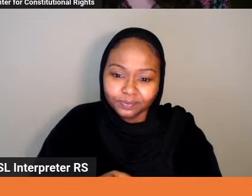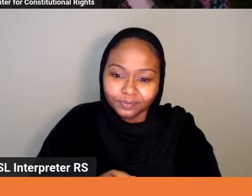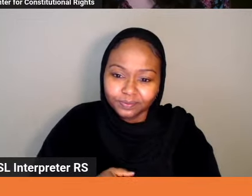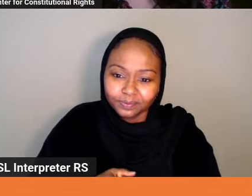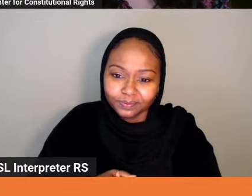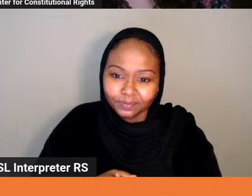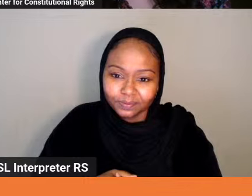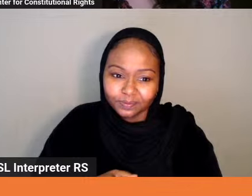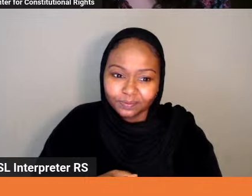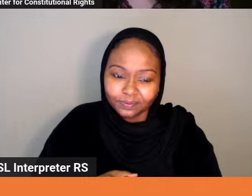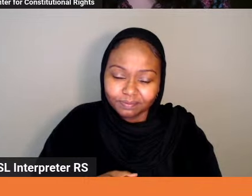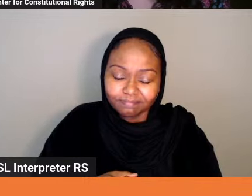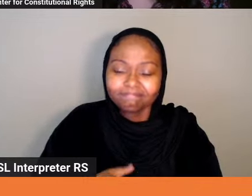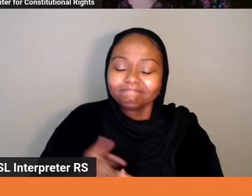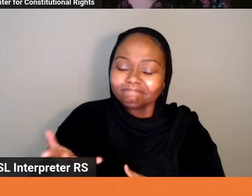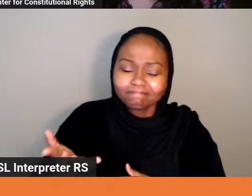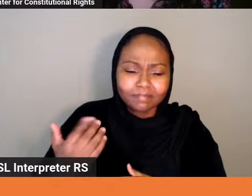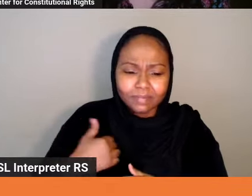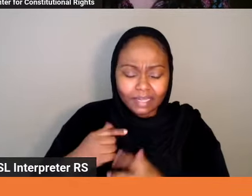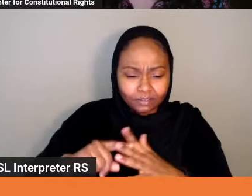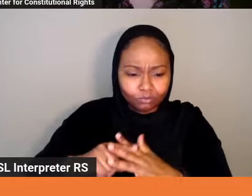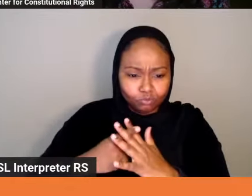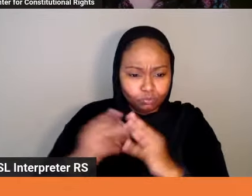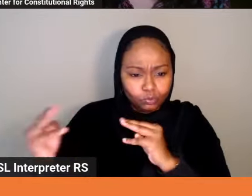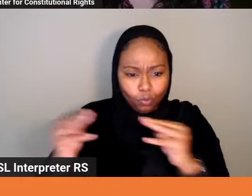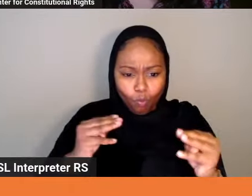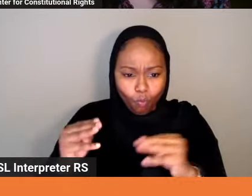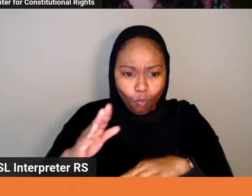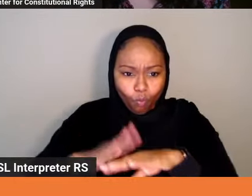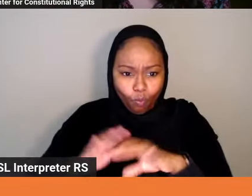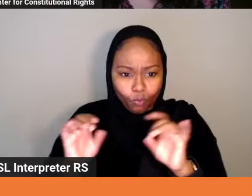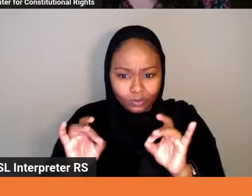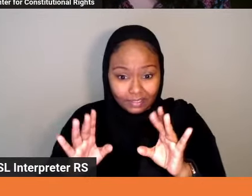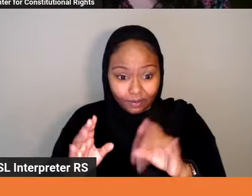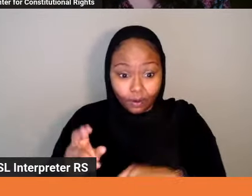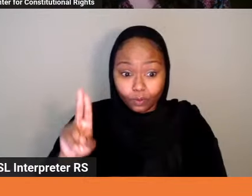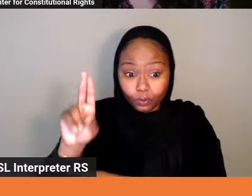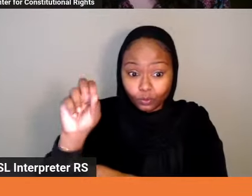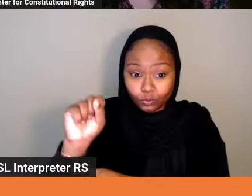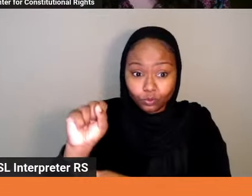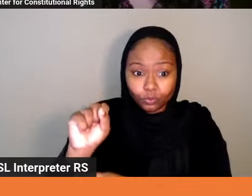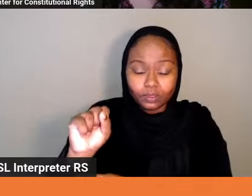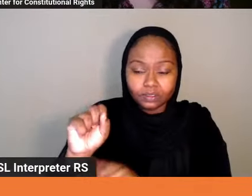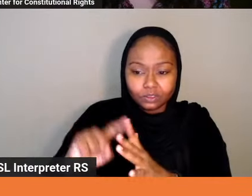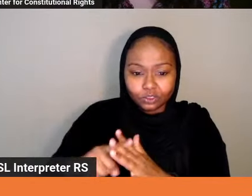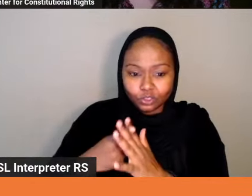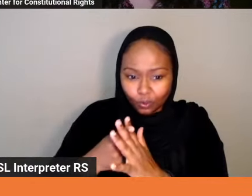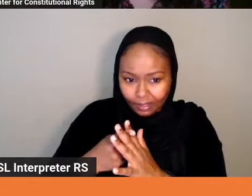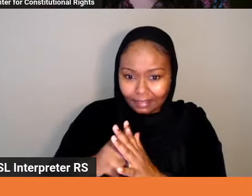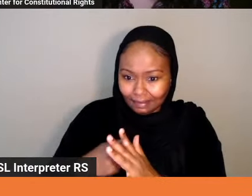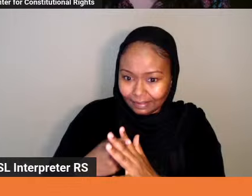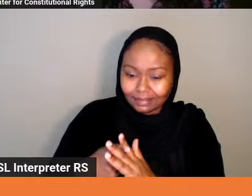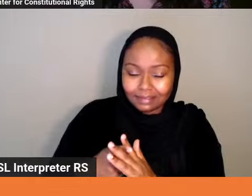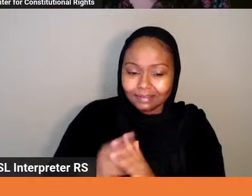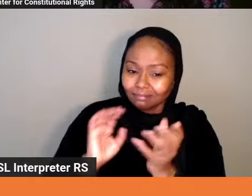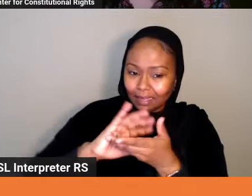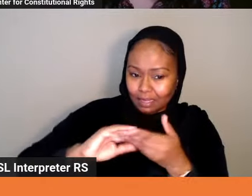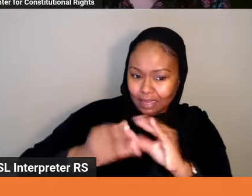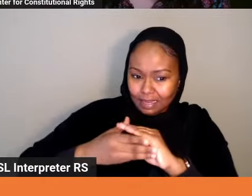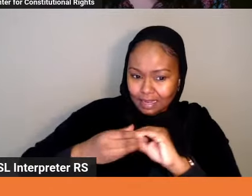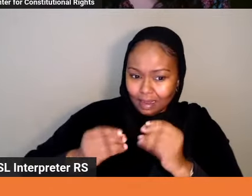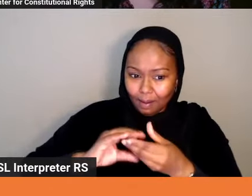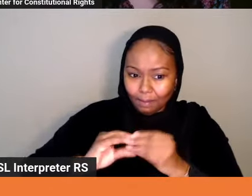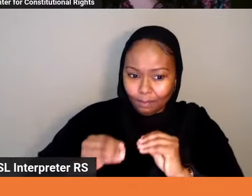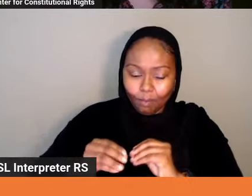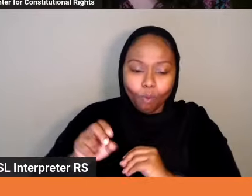In order to wage the war on terror and create Guantanamo, the U.S. had to propagate narratives that dehumanized and demonized Muslim